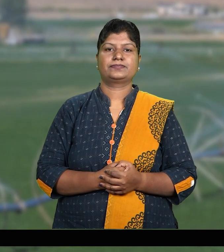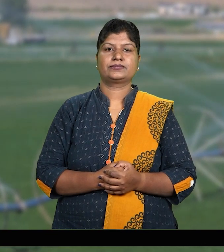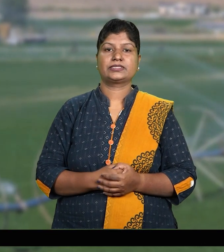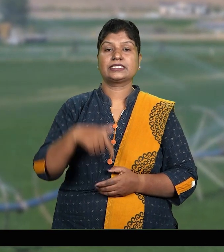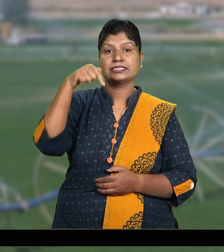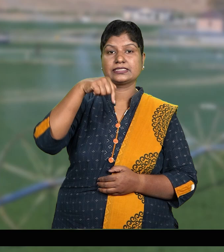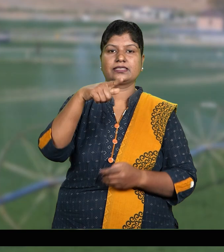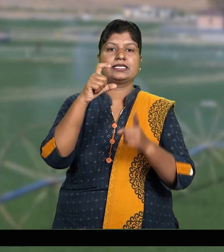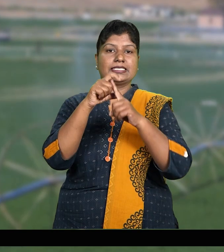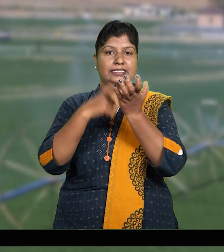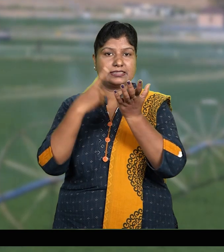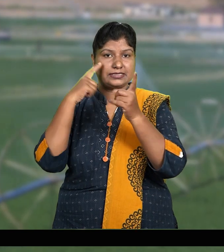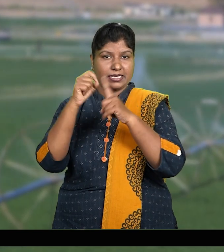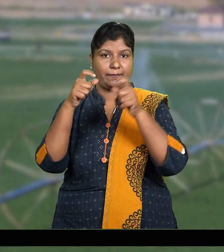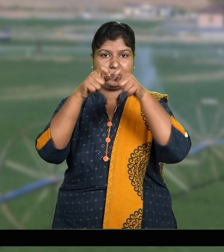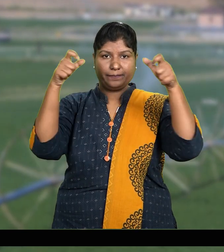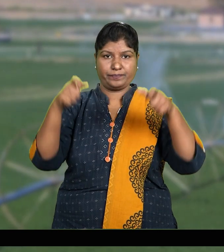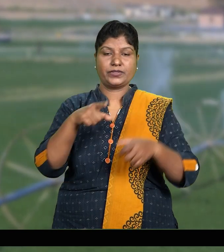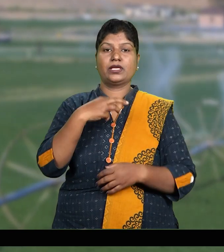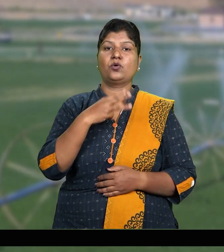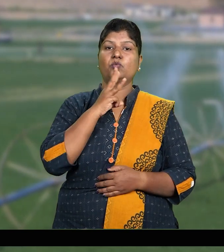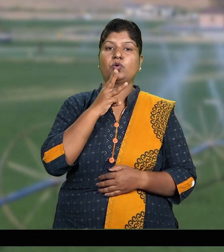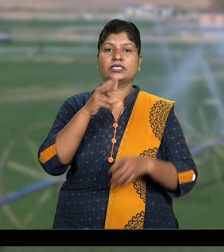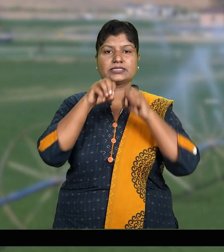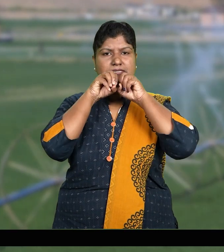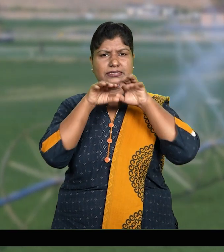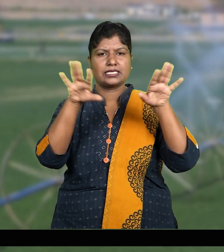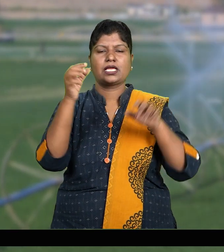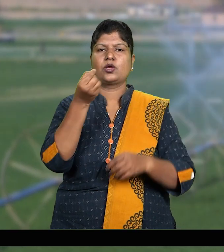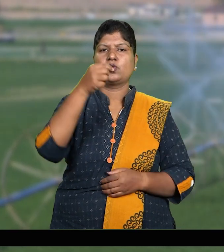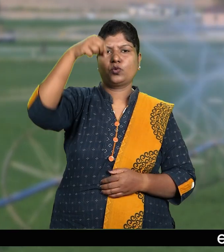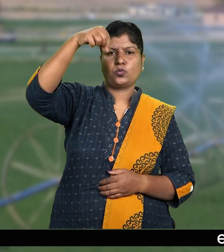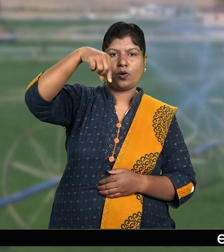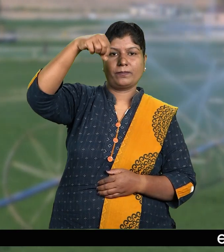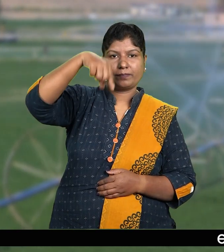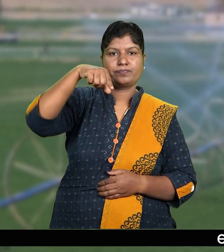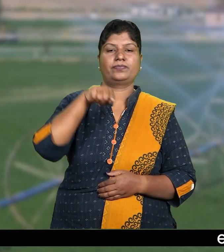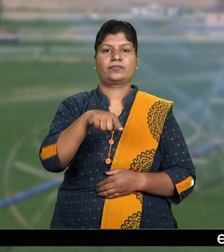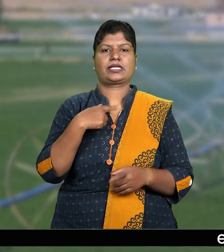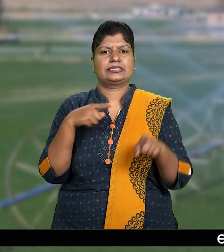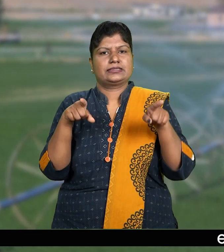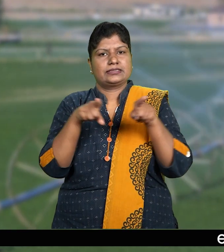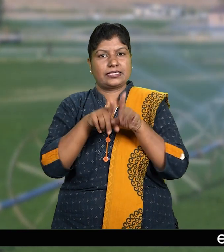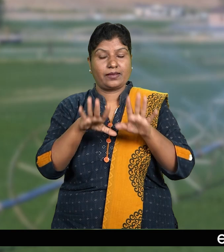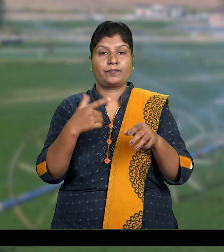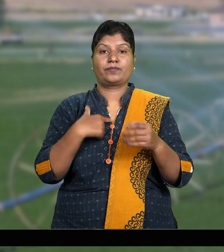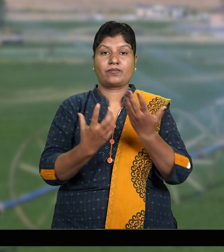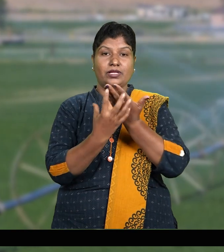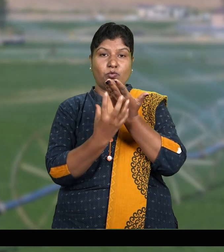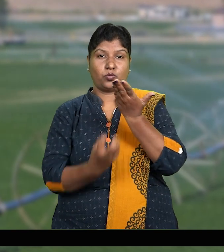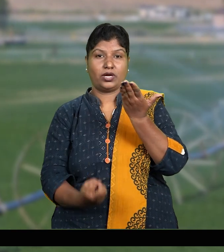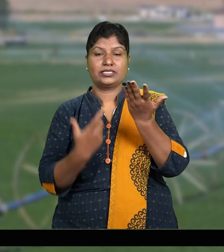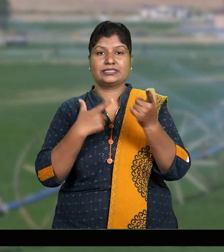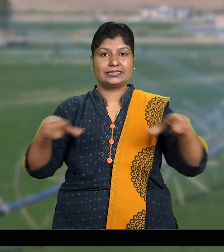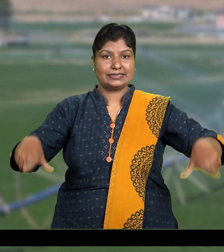In drip system, water is released drop by drop exactly at the root zone using